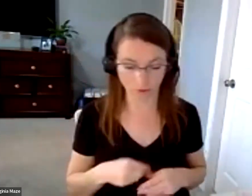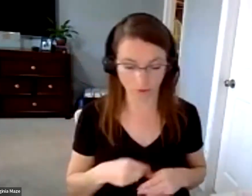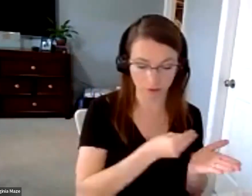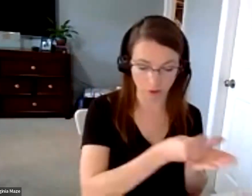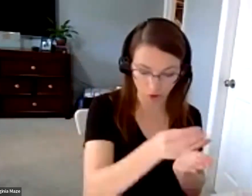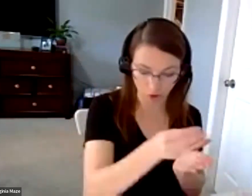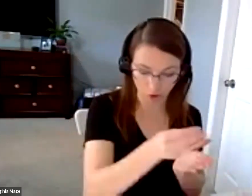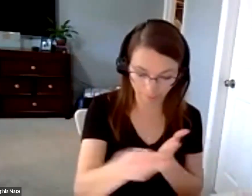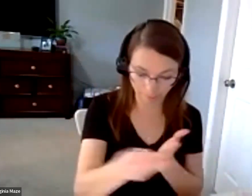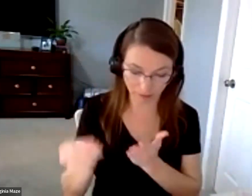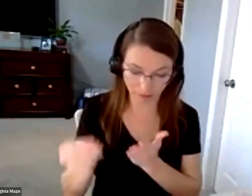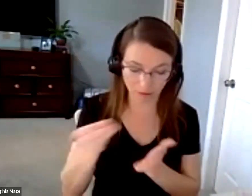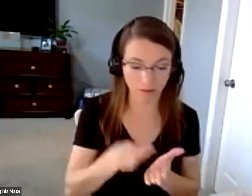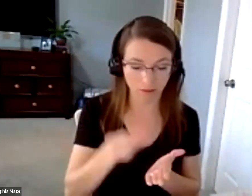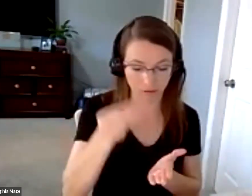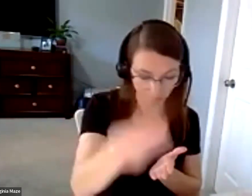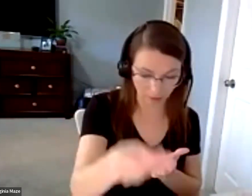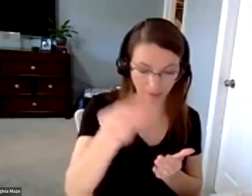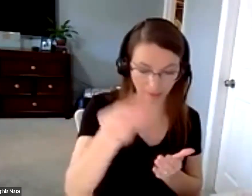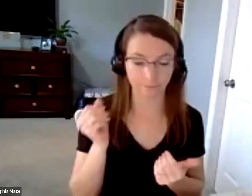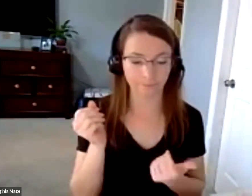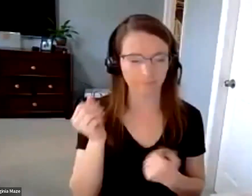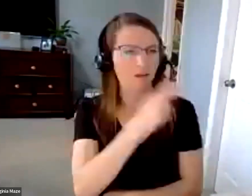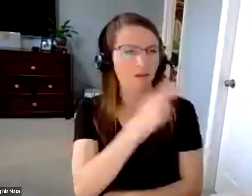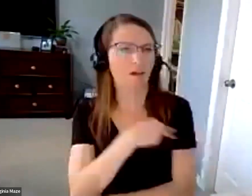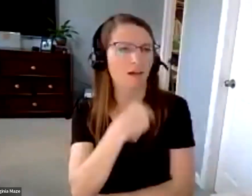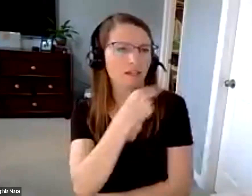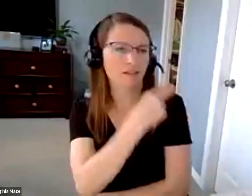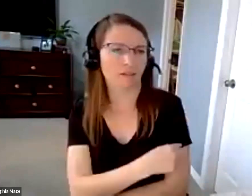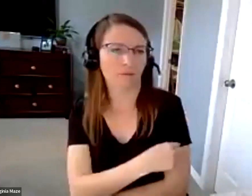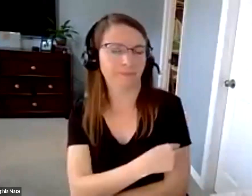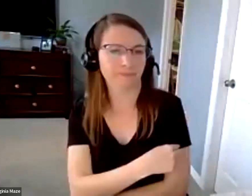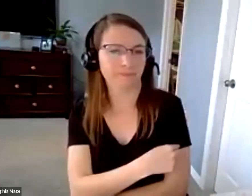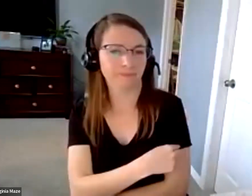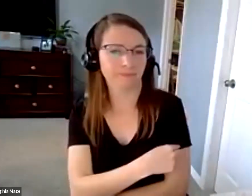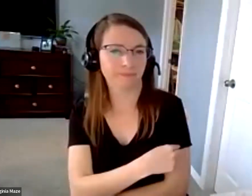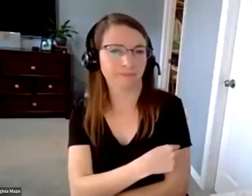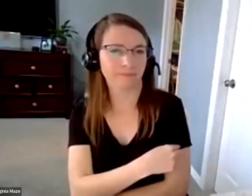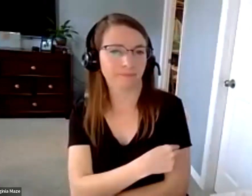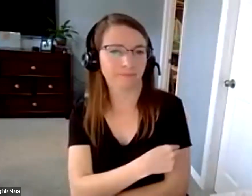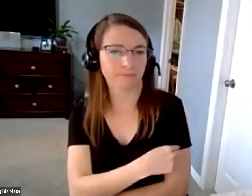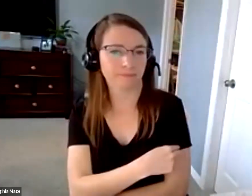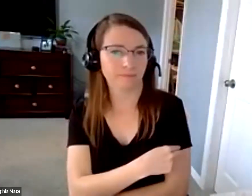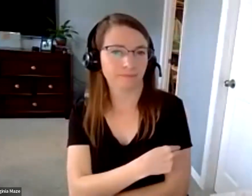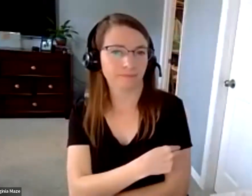grocery store, shopping, to buy, hospital.